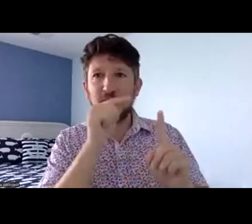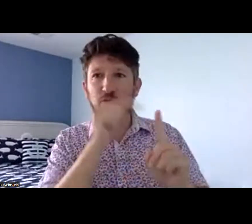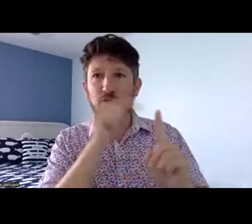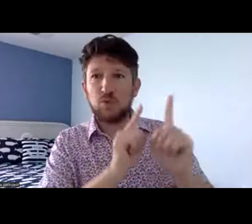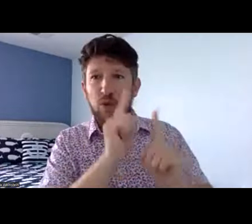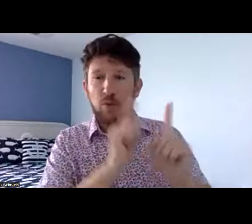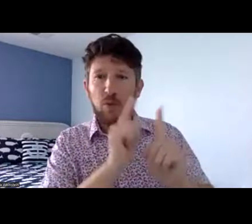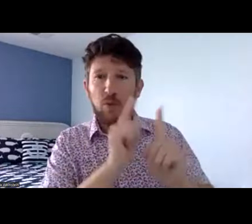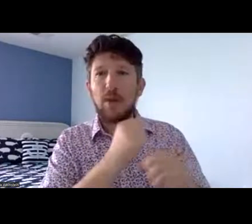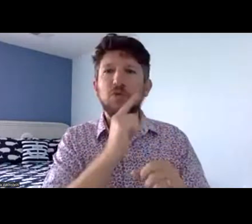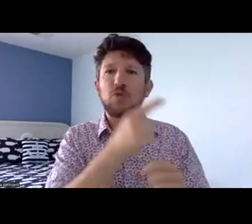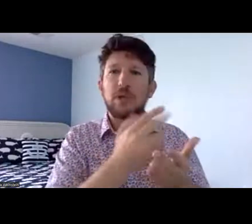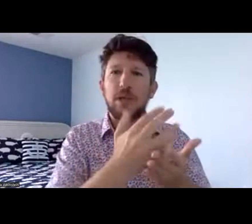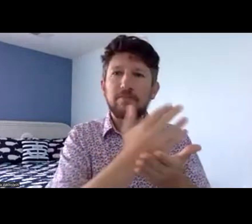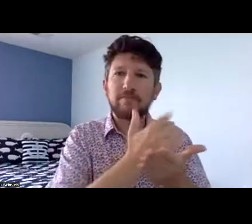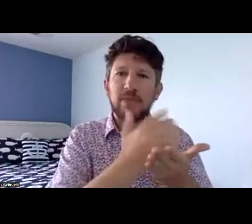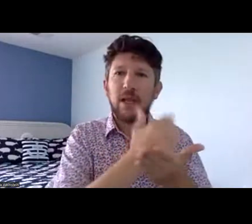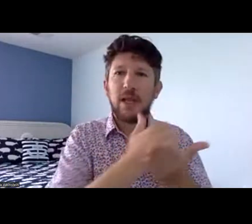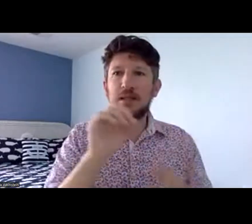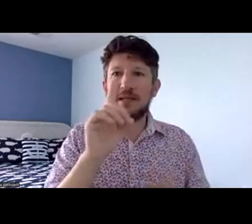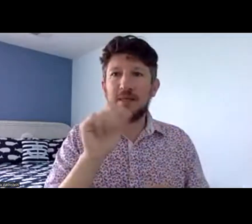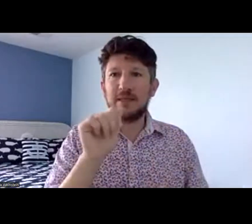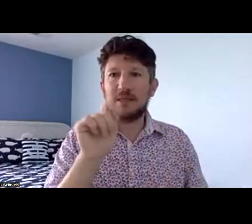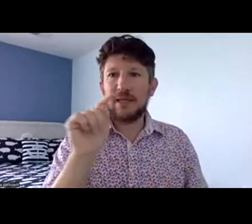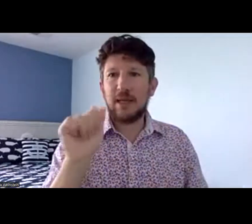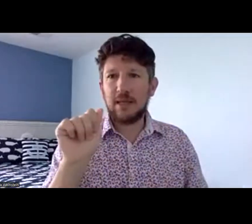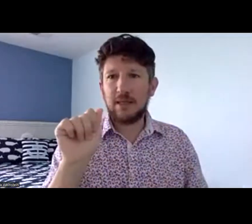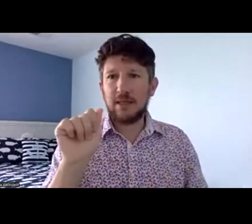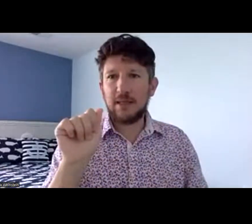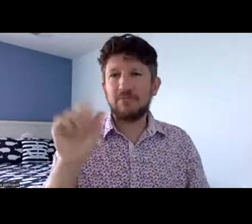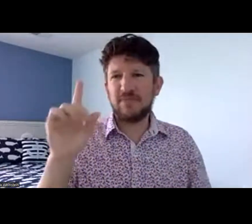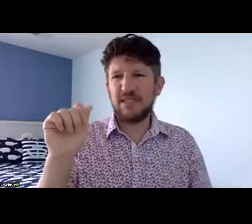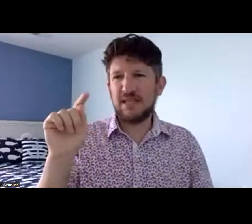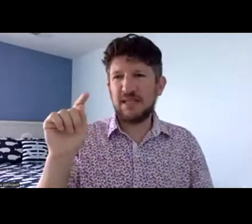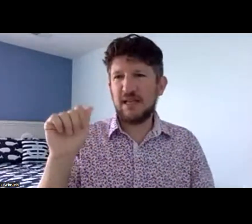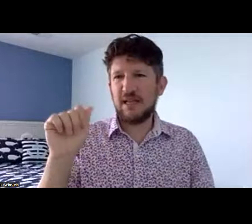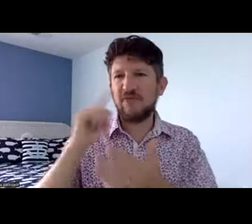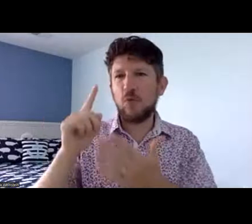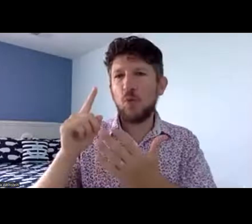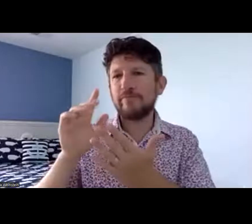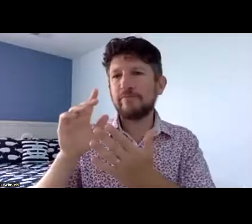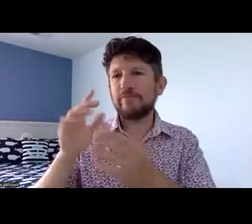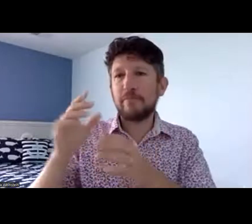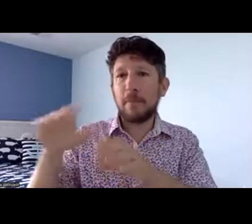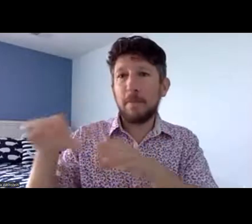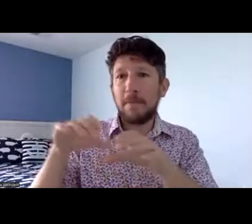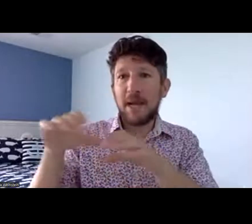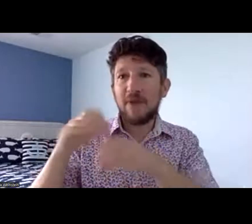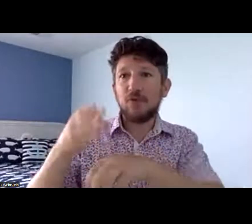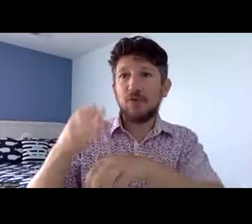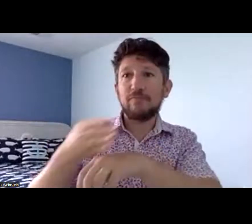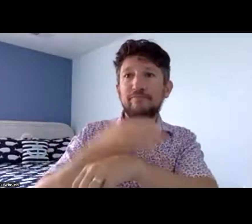We will do some supervisory work one-on-one with children for the purpose of collecting data.